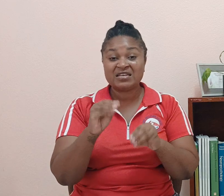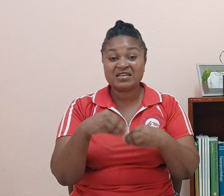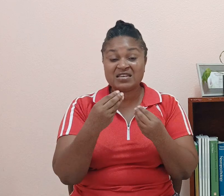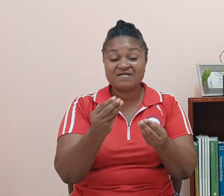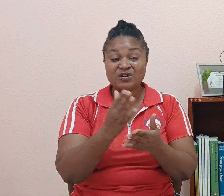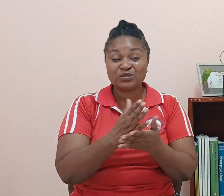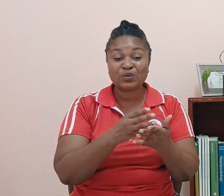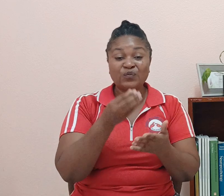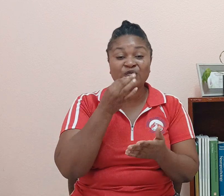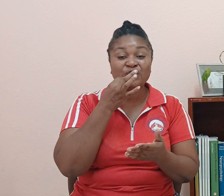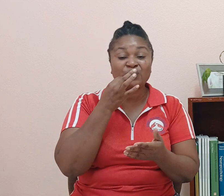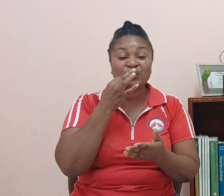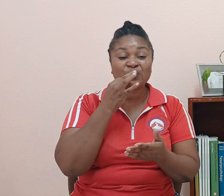Boaz.